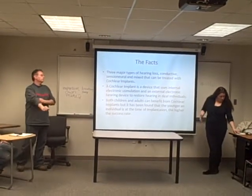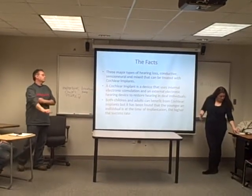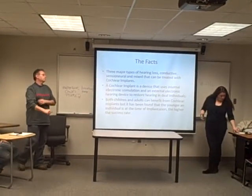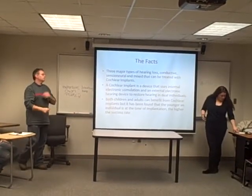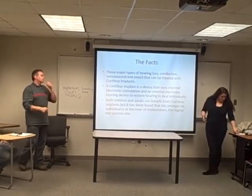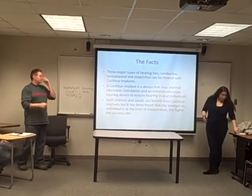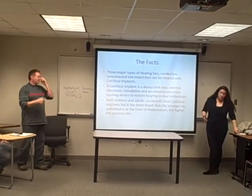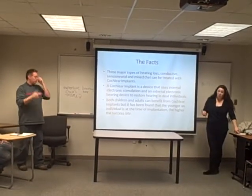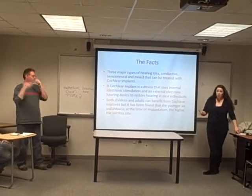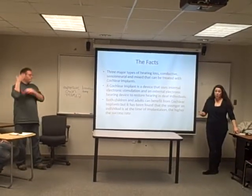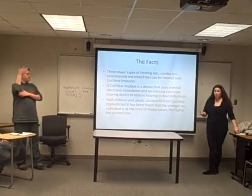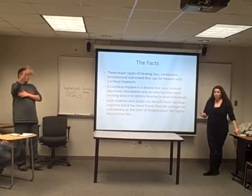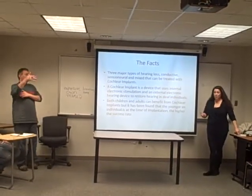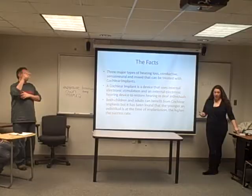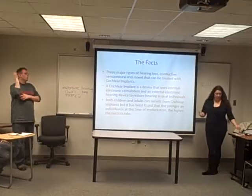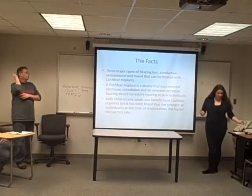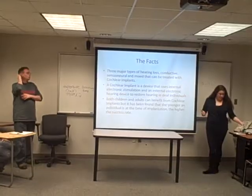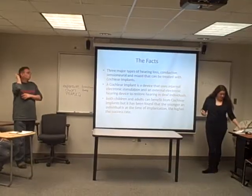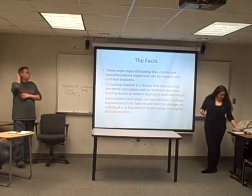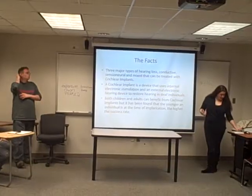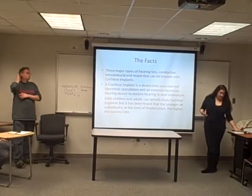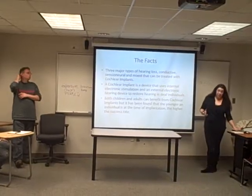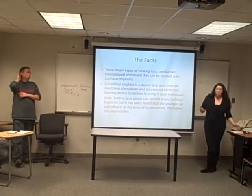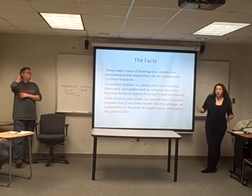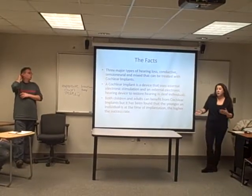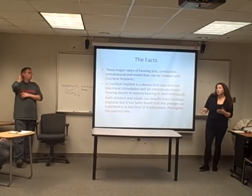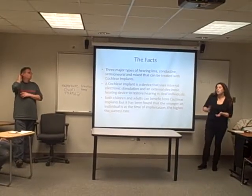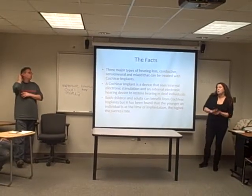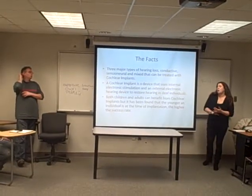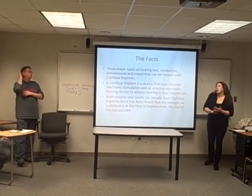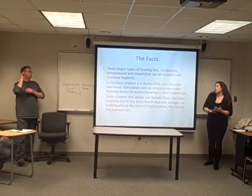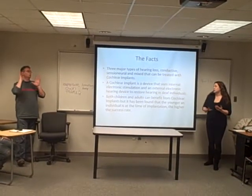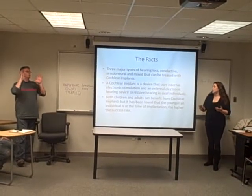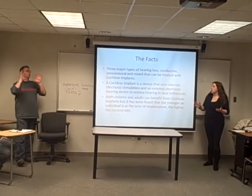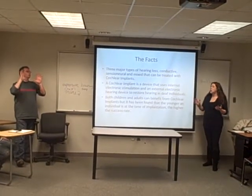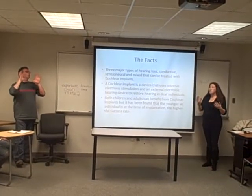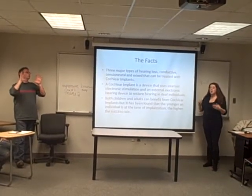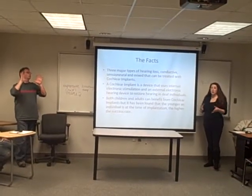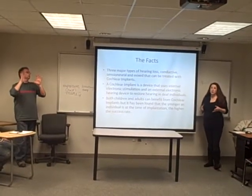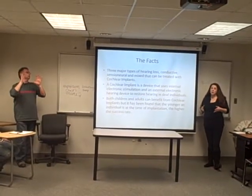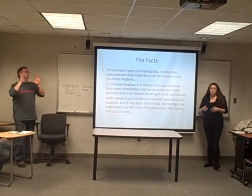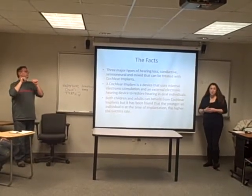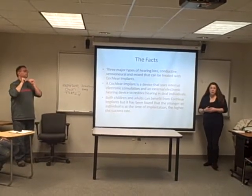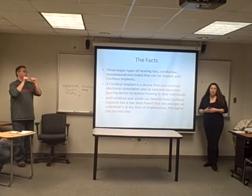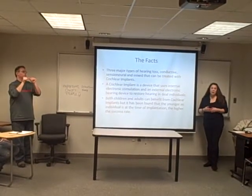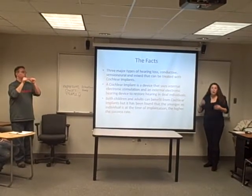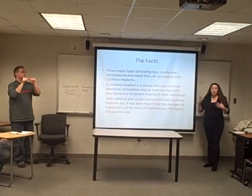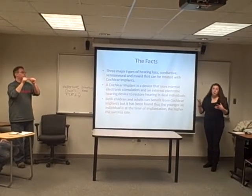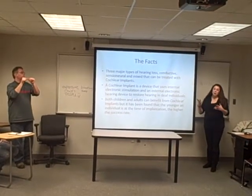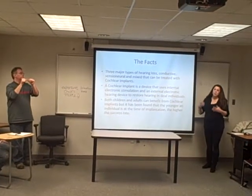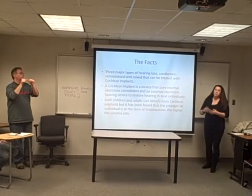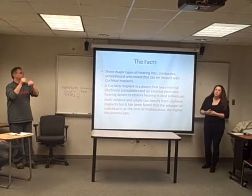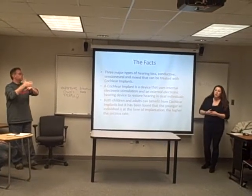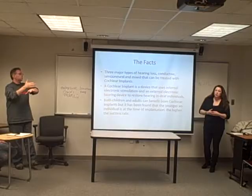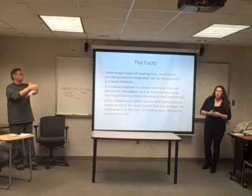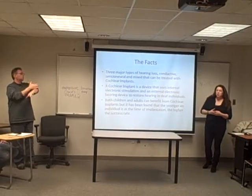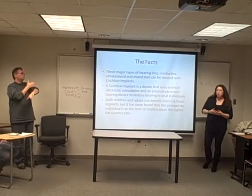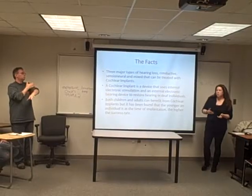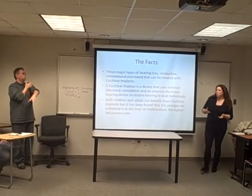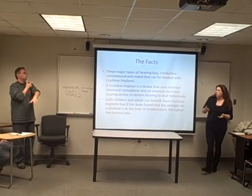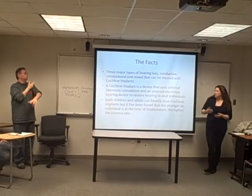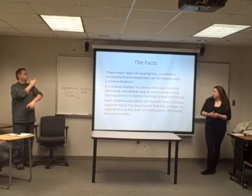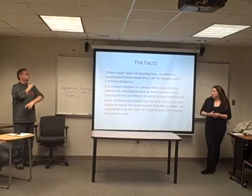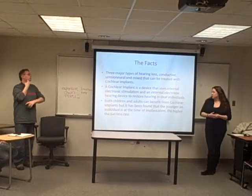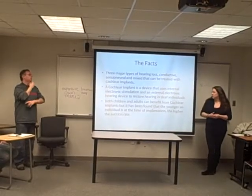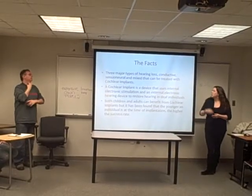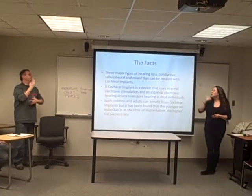So the future of cochlear implants is very bright. There are constantly advances being made, upgrades being made to the